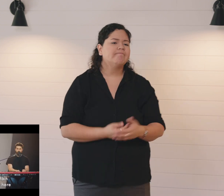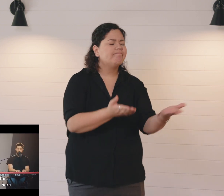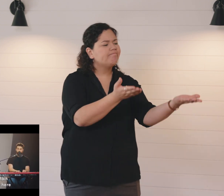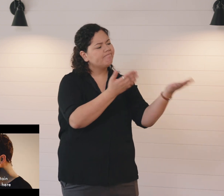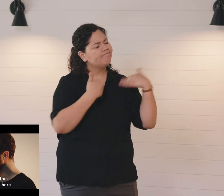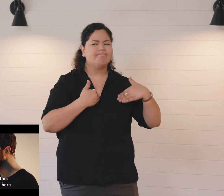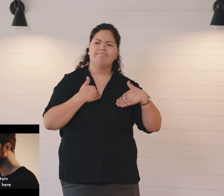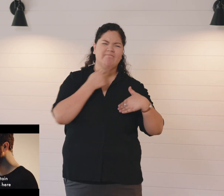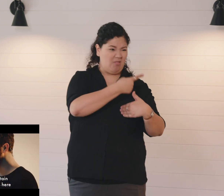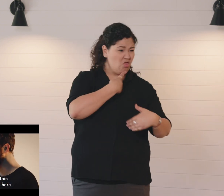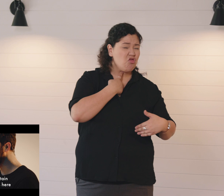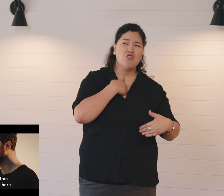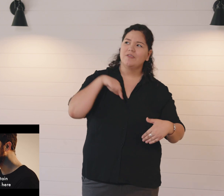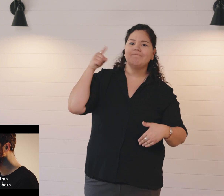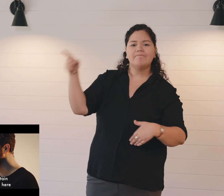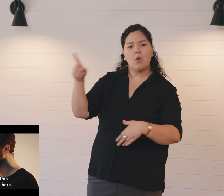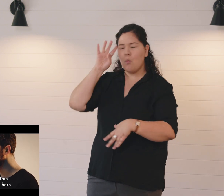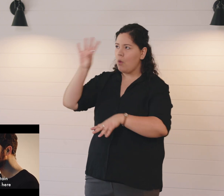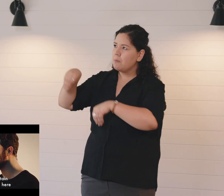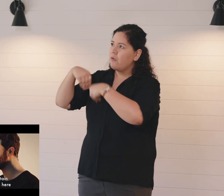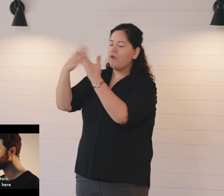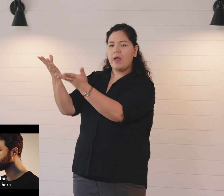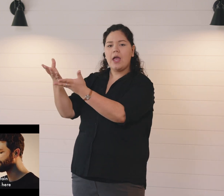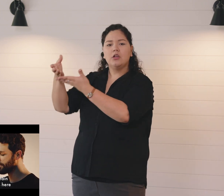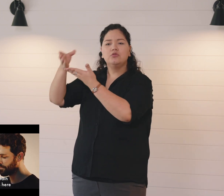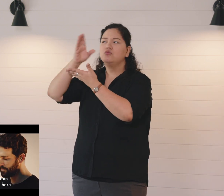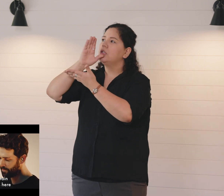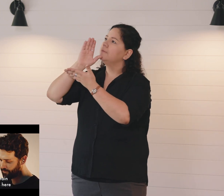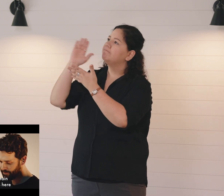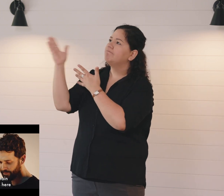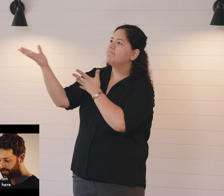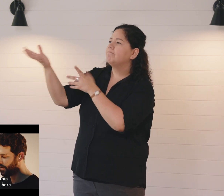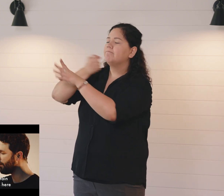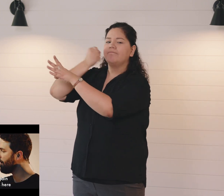Come ye thirsty to the fountain,